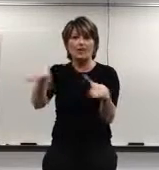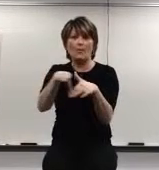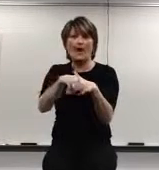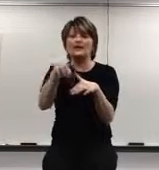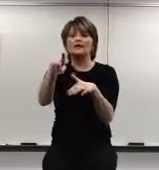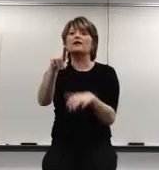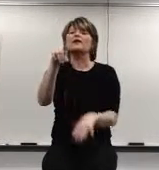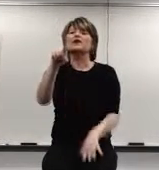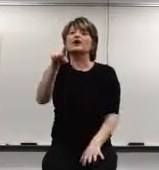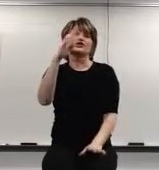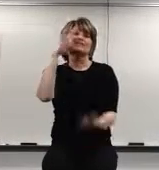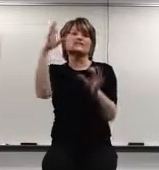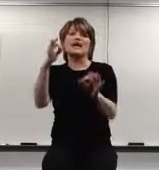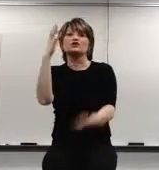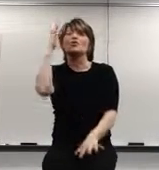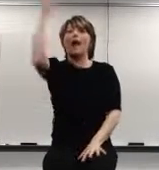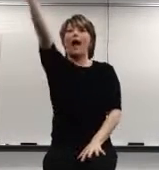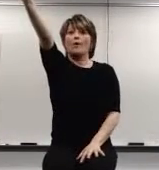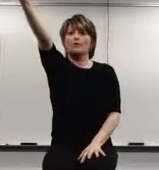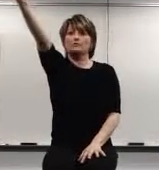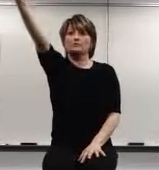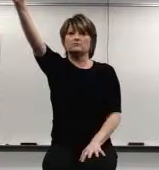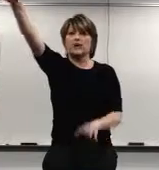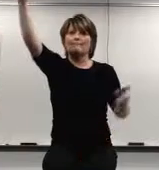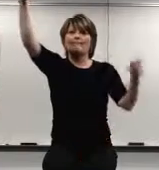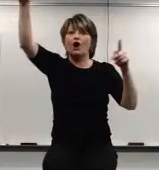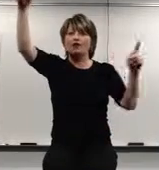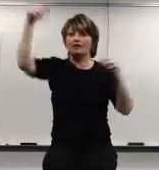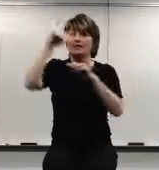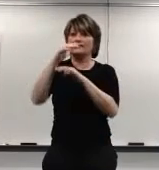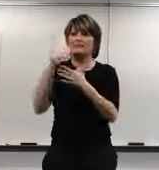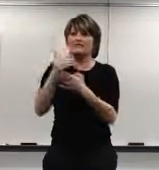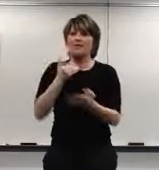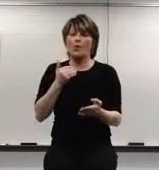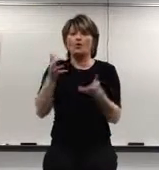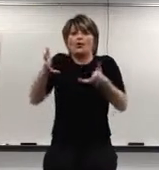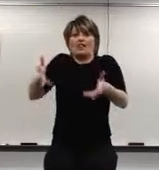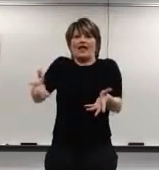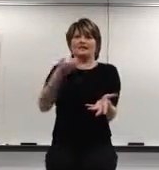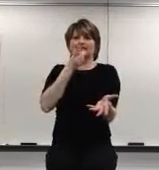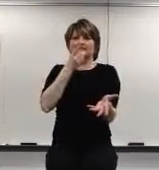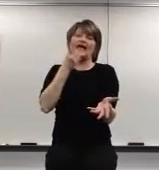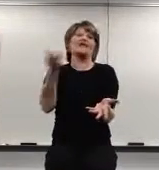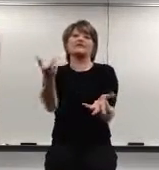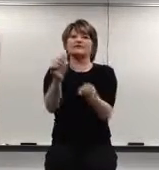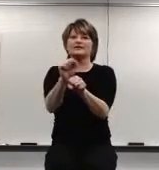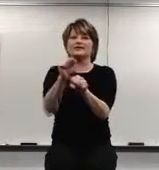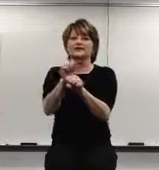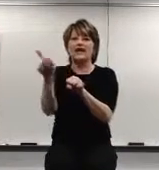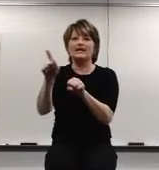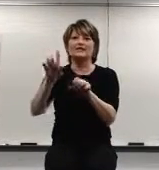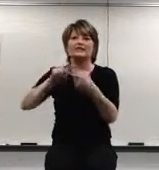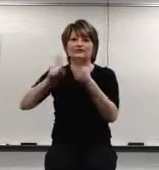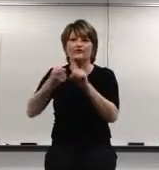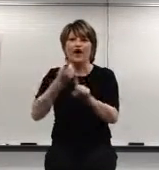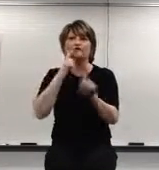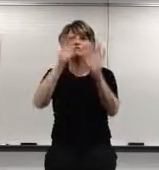her friends flew there for the wedding. They decided to go out and party the night before. So that left Dave